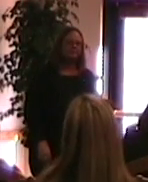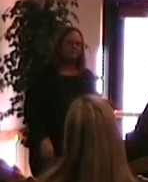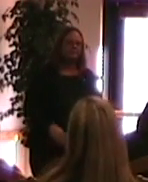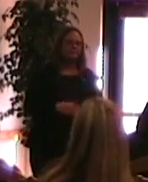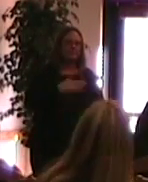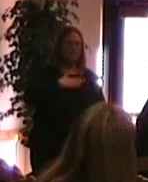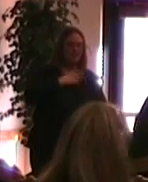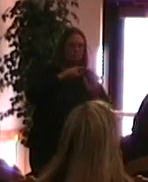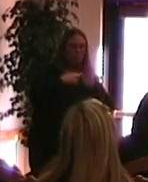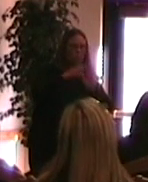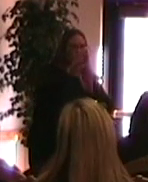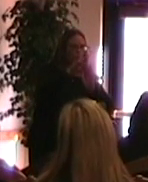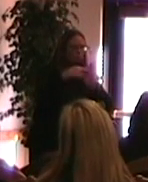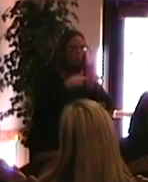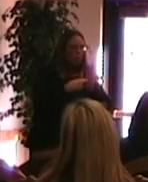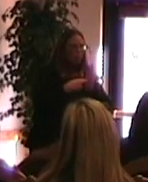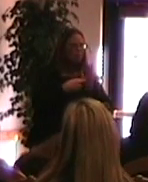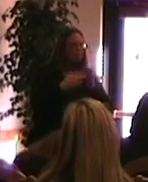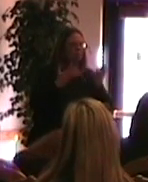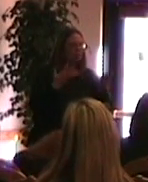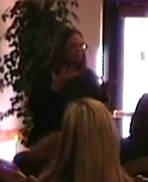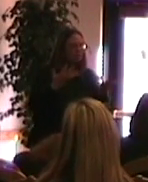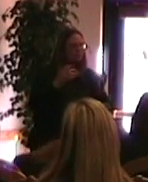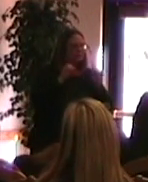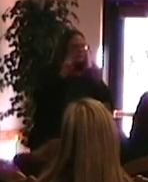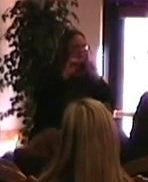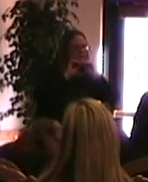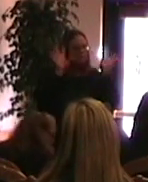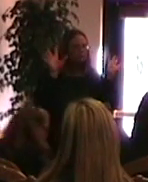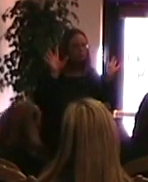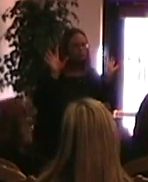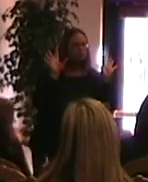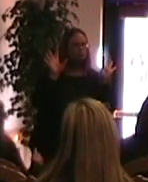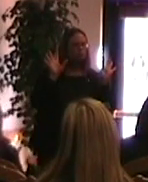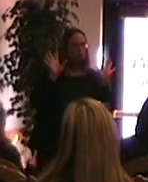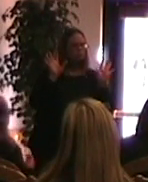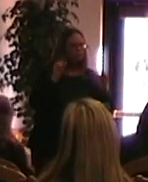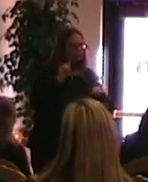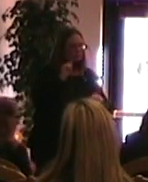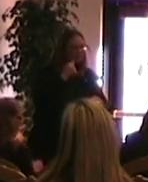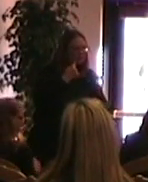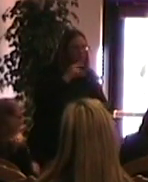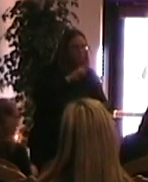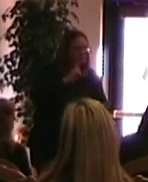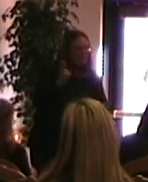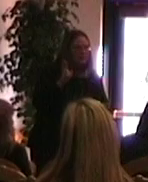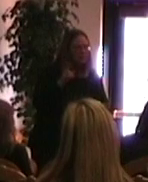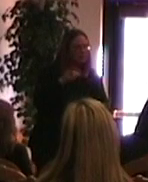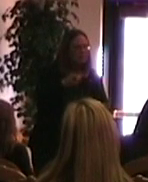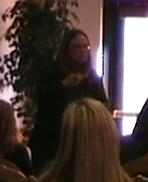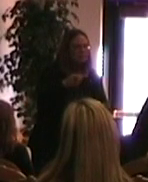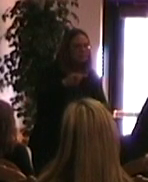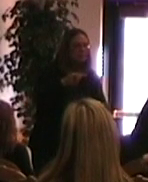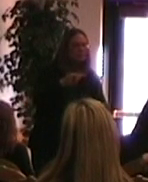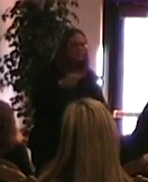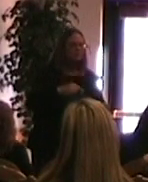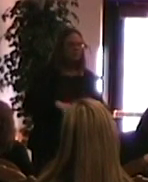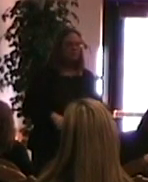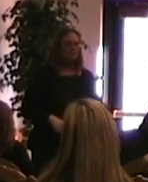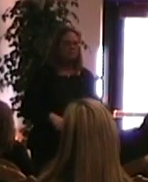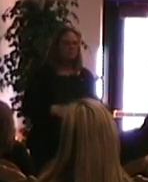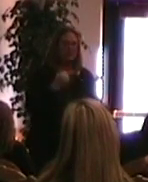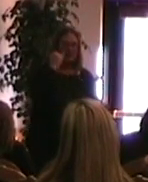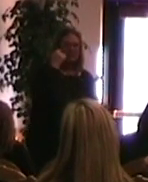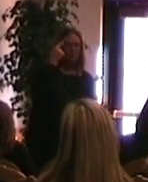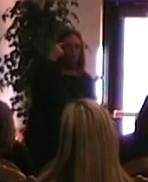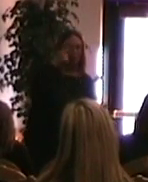roles and responsibilities and making sure that the student is truly ready. We need to make sure that happens. The other element is,